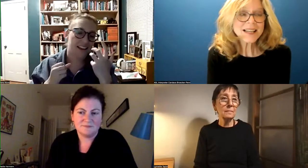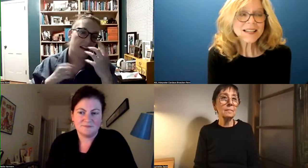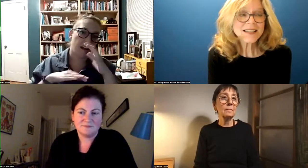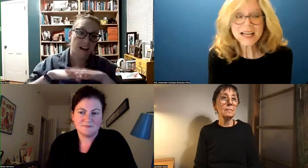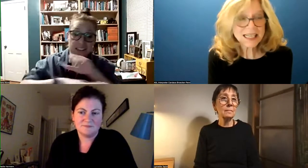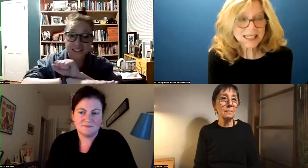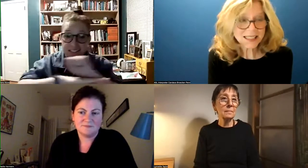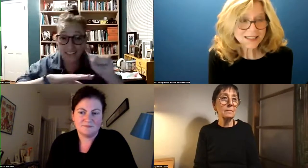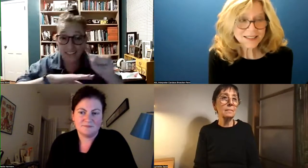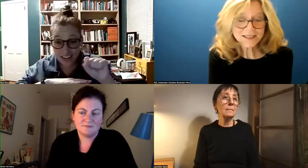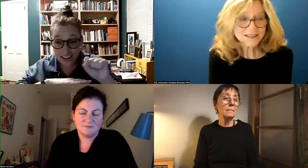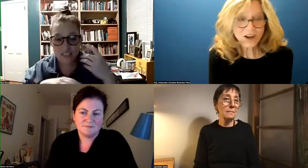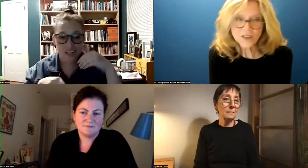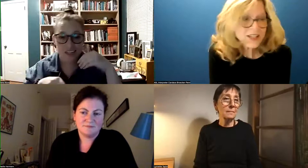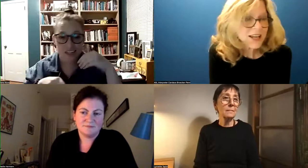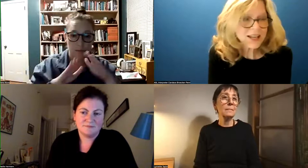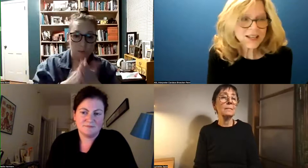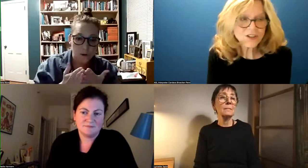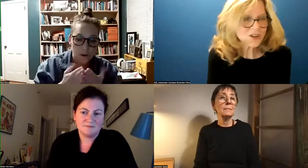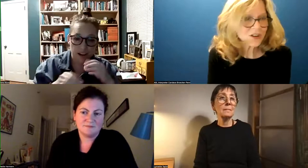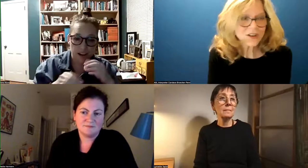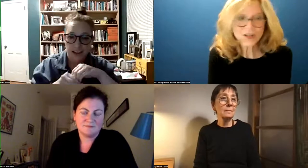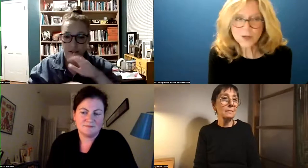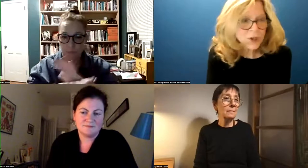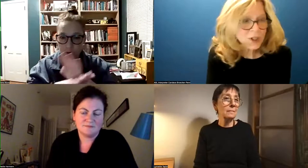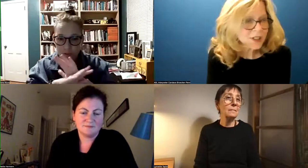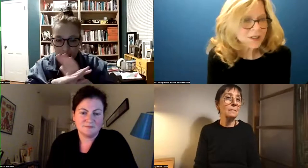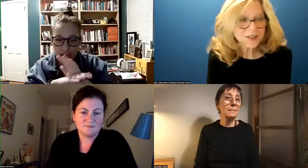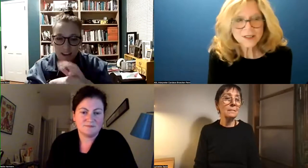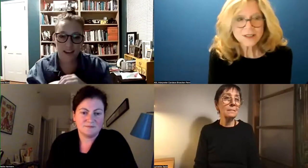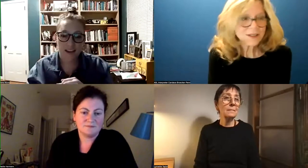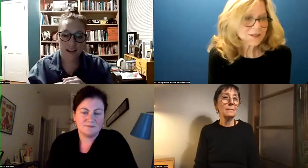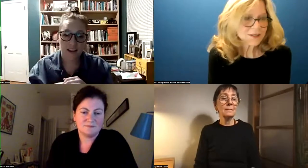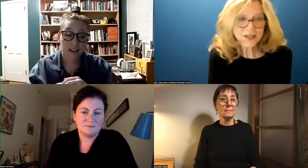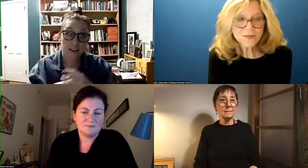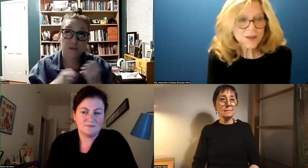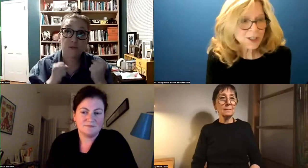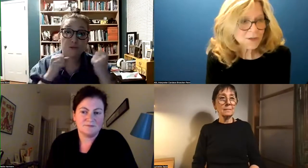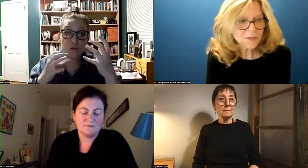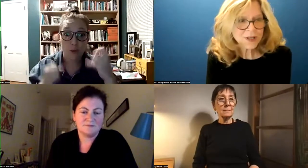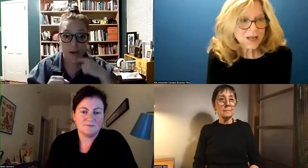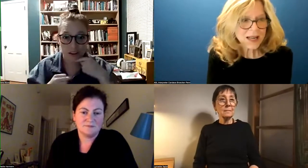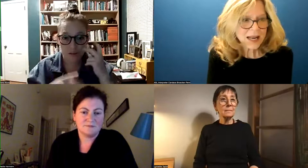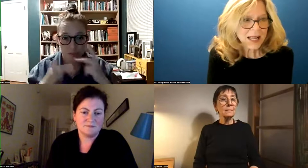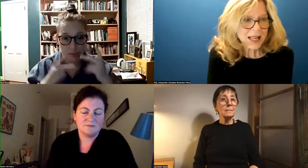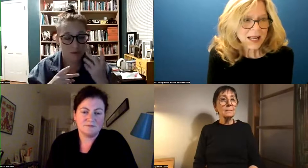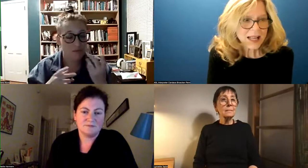sees signing on the stage, in a book, in a film.